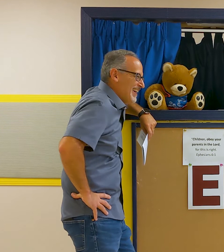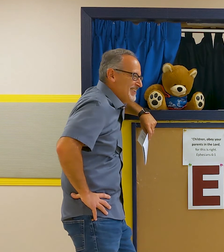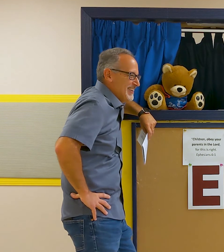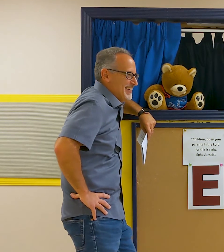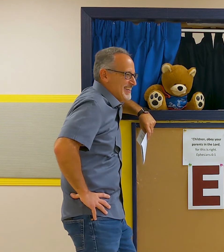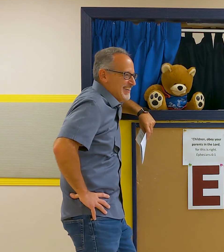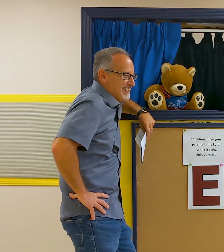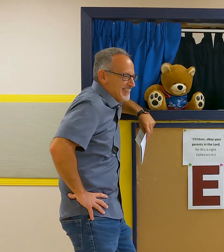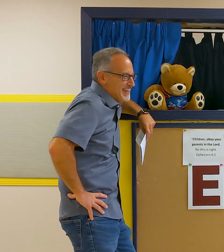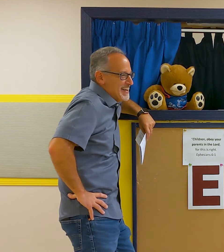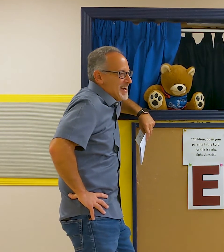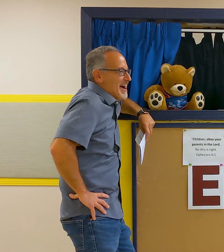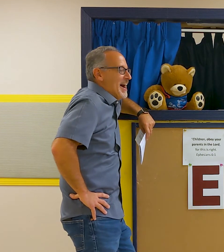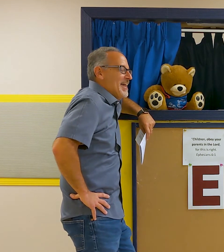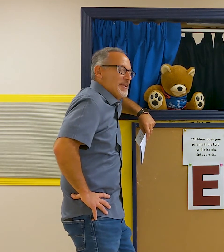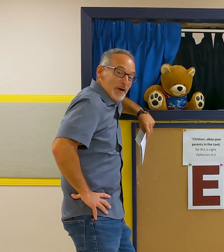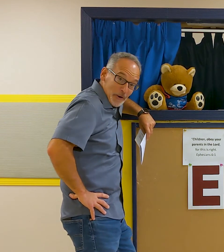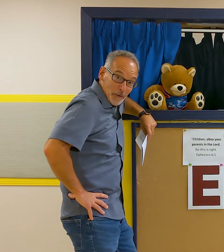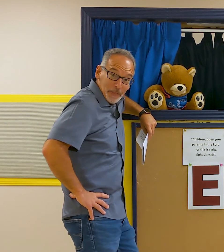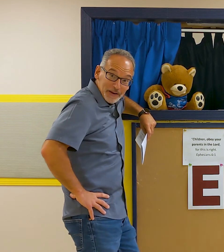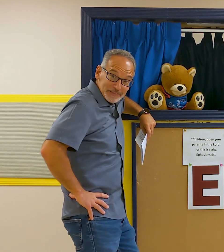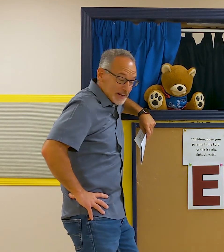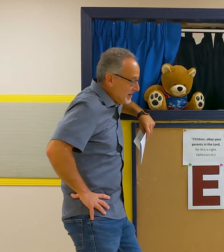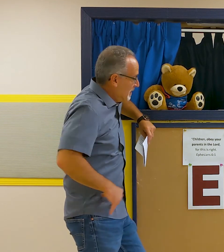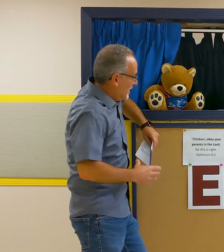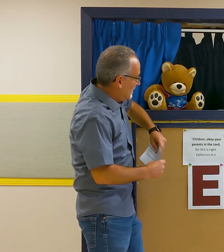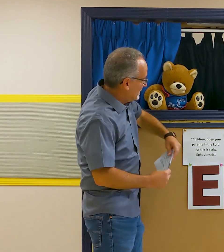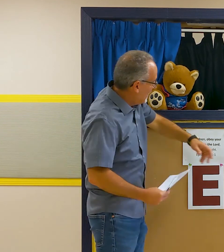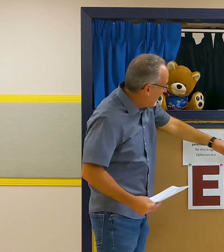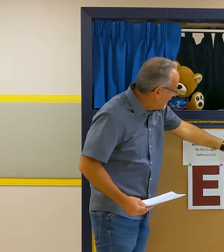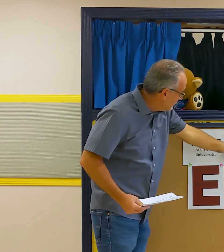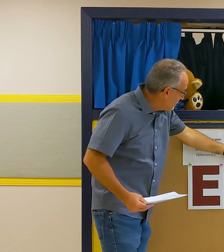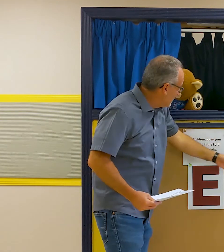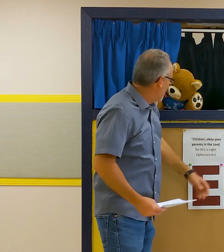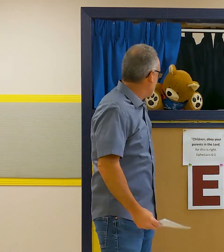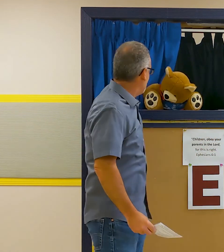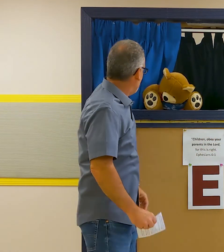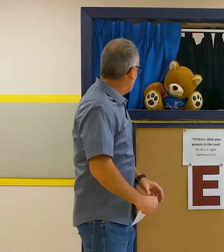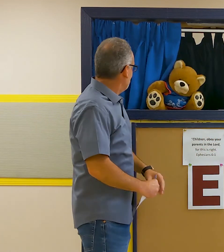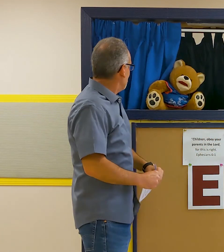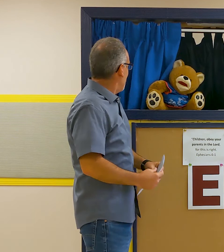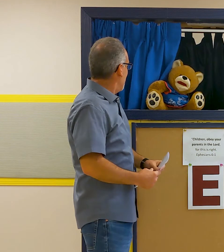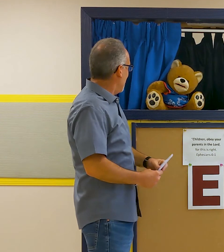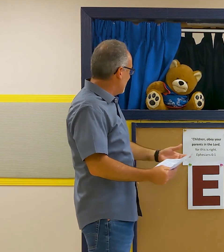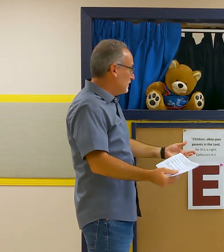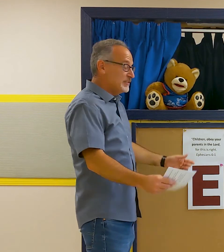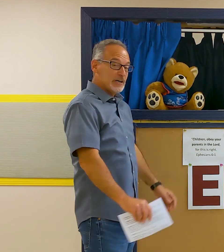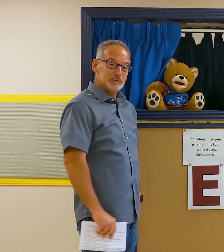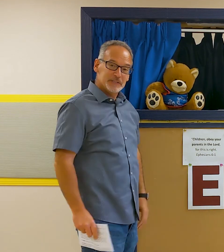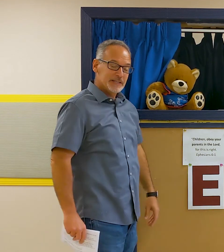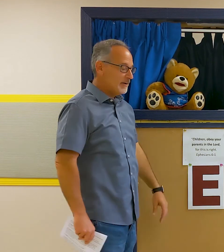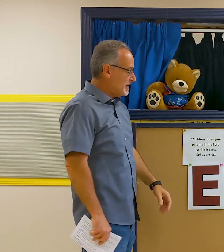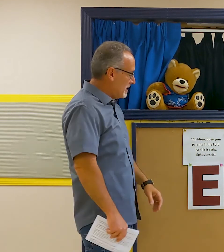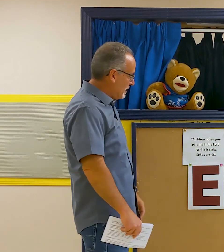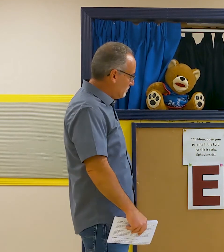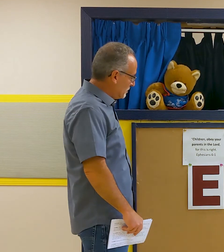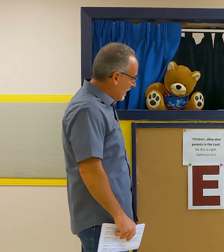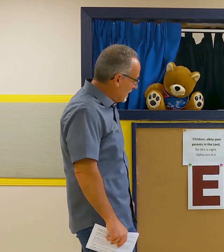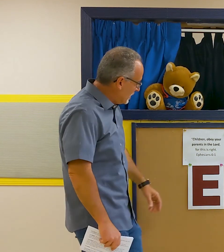Electric eel. Electric eel. No, that is not it. It is an elephant, Cubby Bear. Wow. Elephant starts with the letter E. And you know what